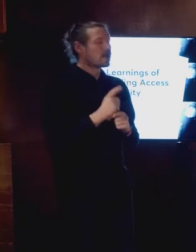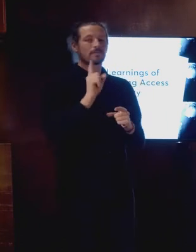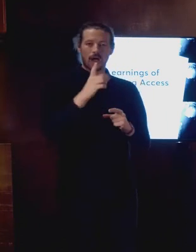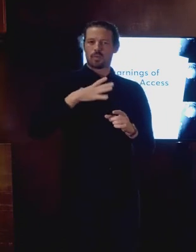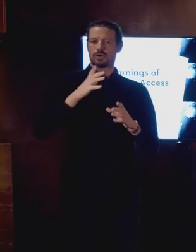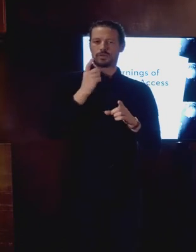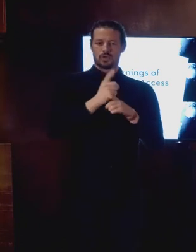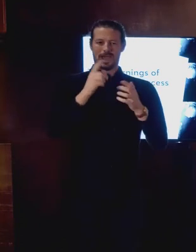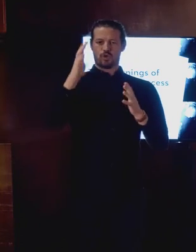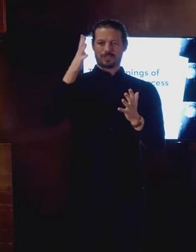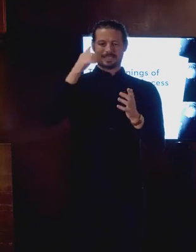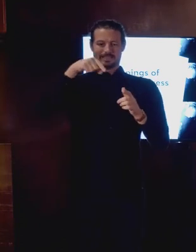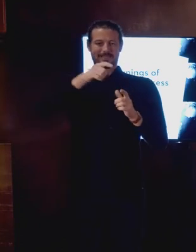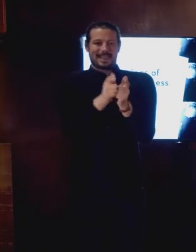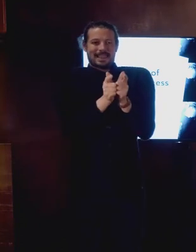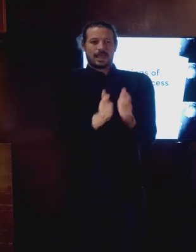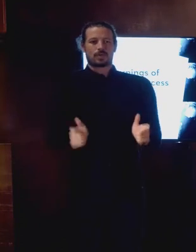Auslan and